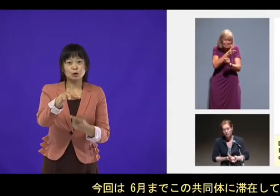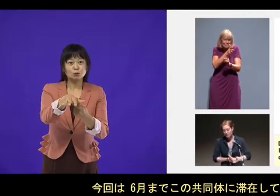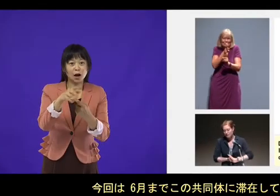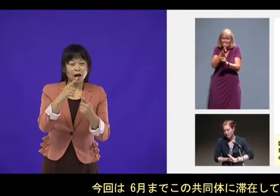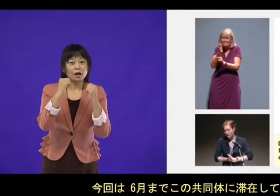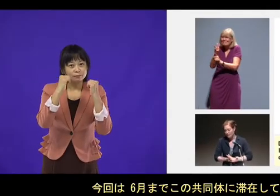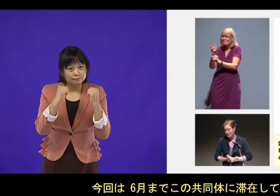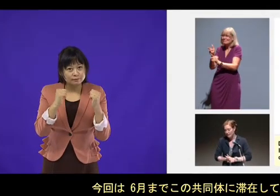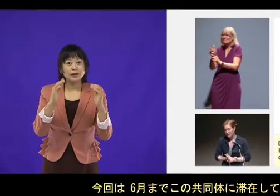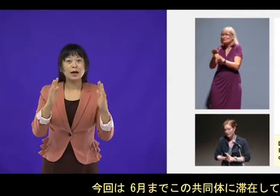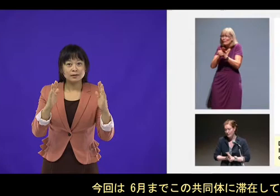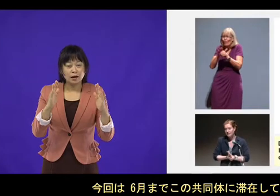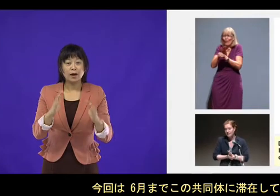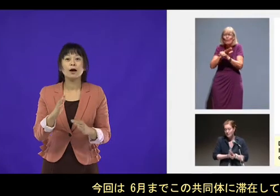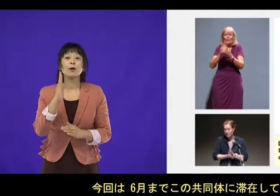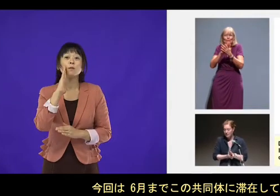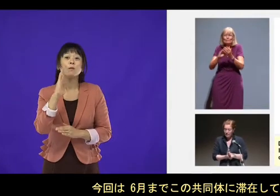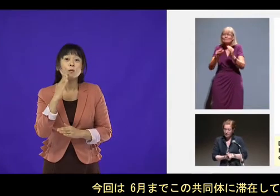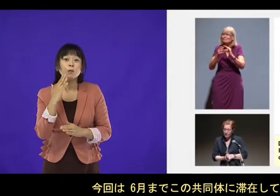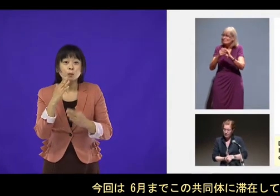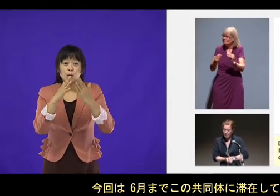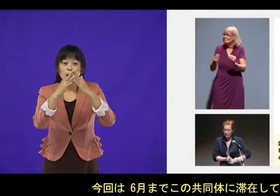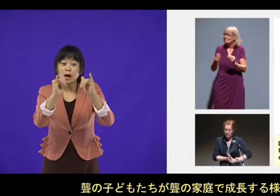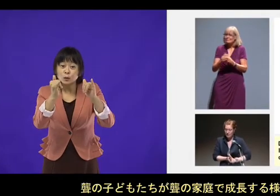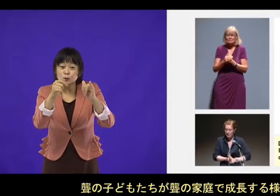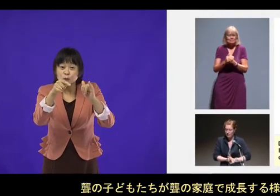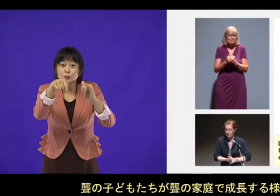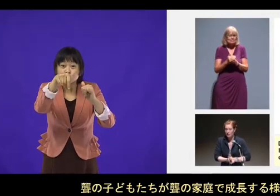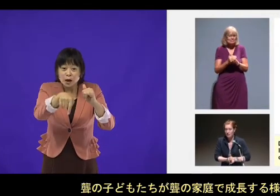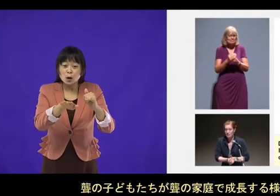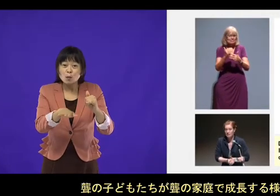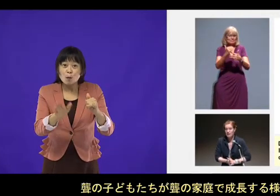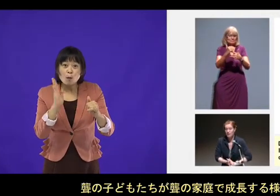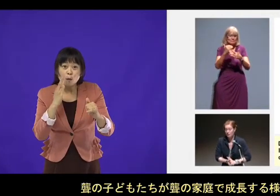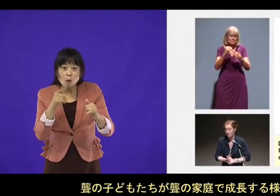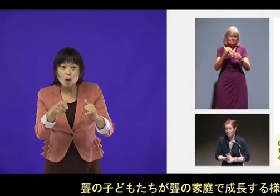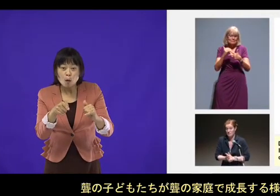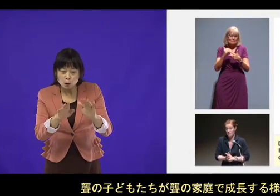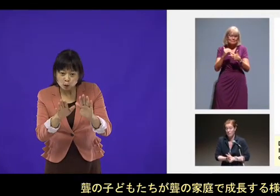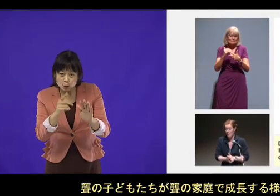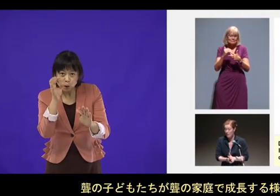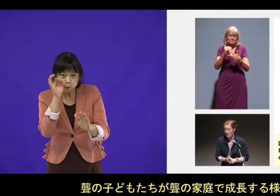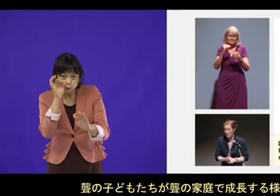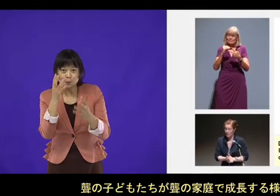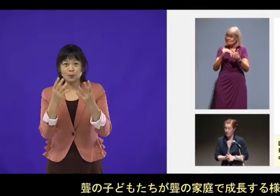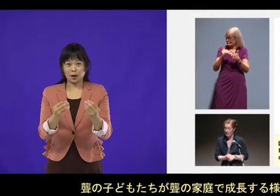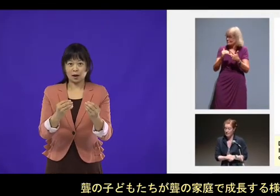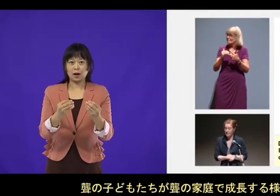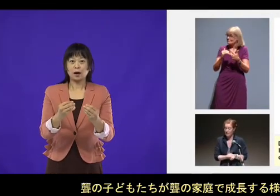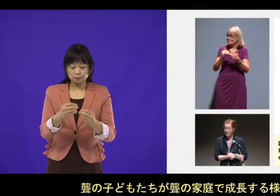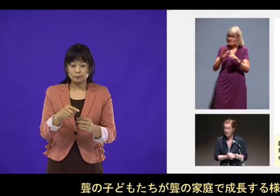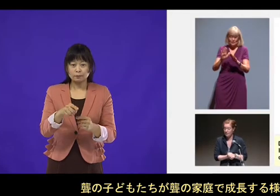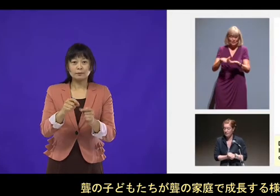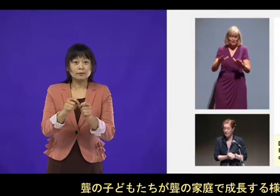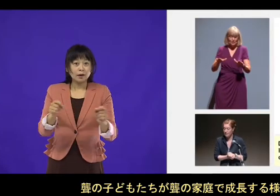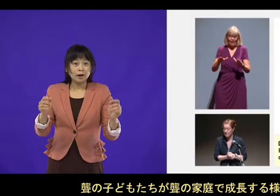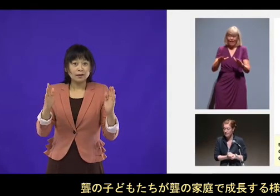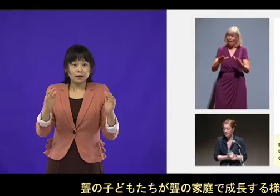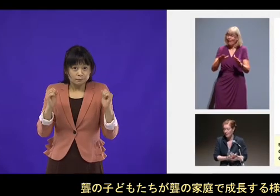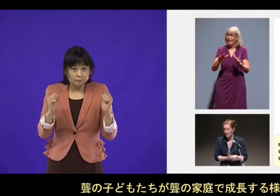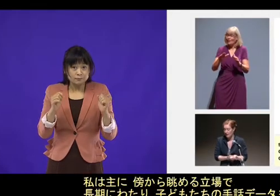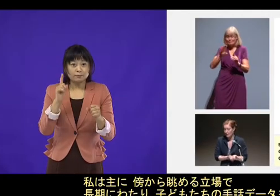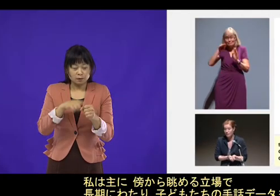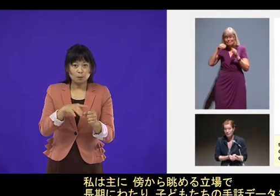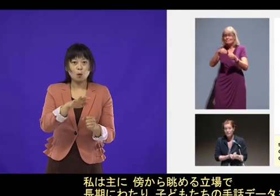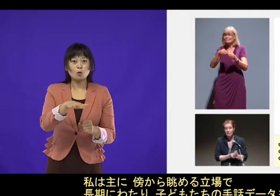And so during the times that I spent in the community, I've also watched several deaf children grow up within deaf